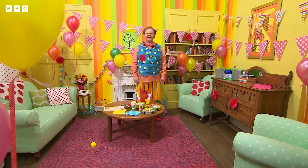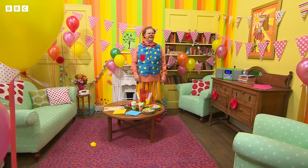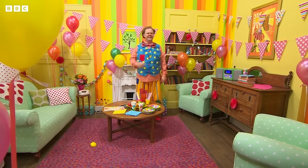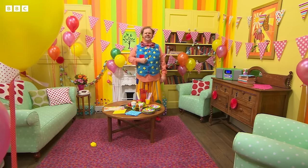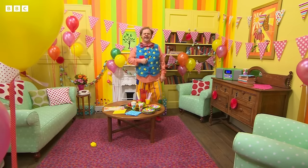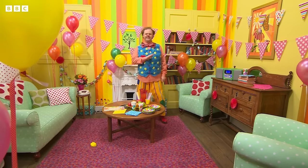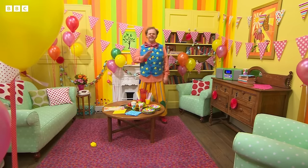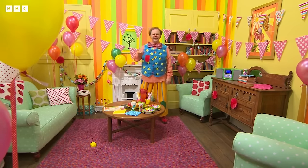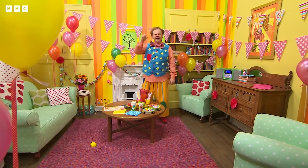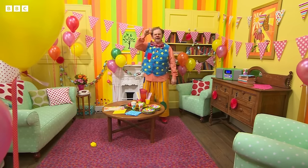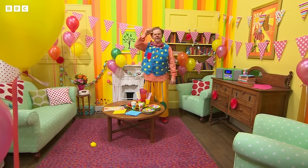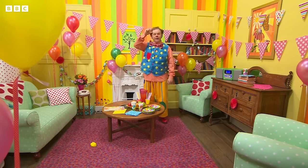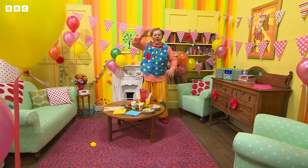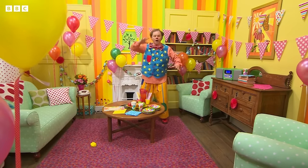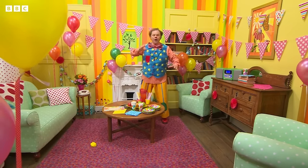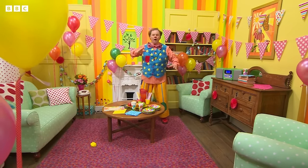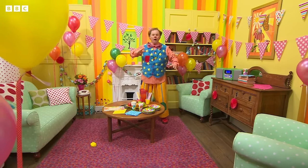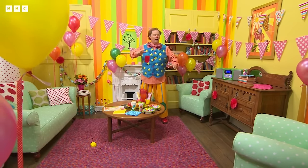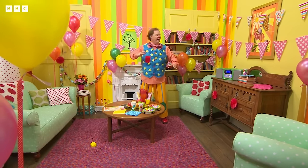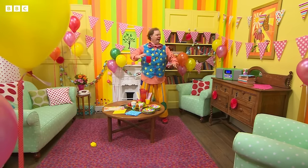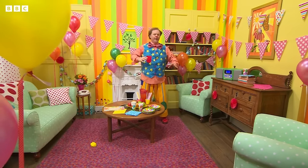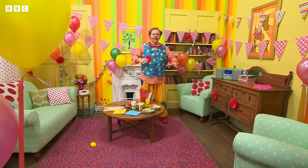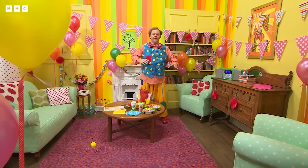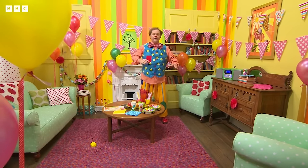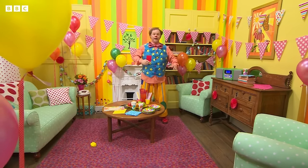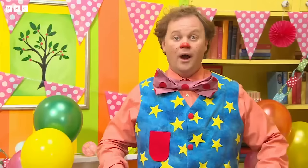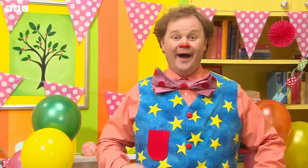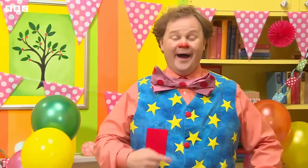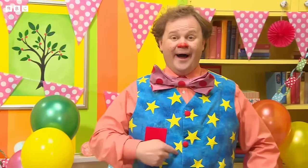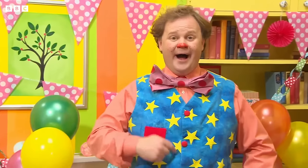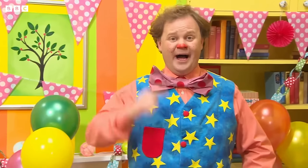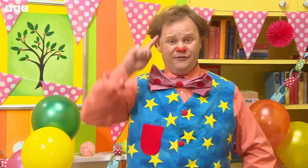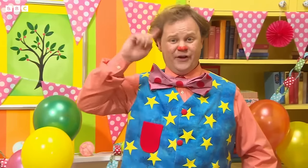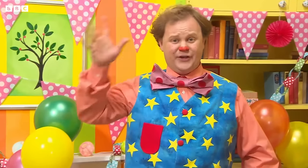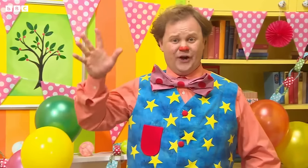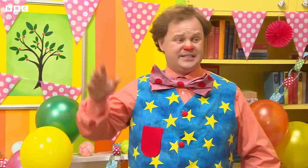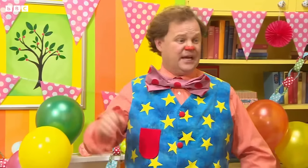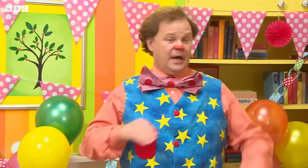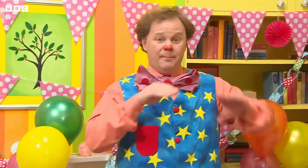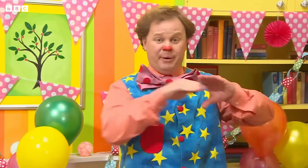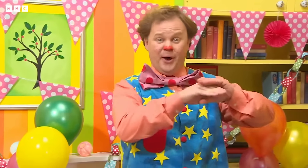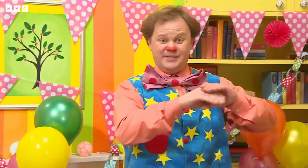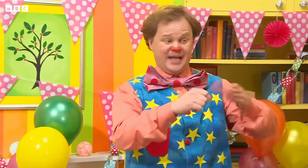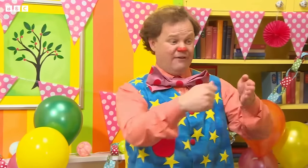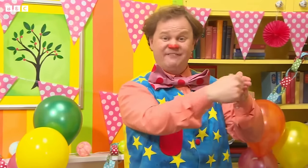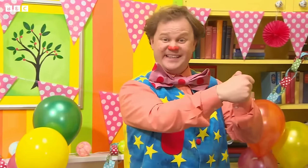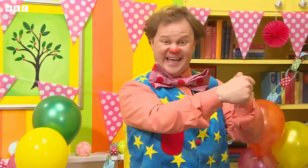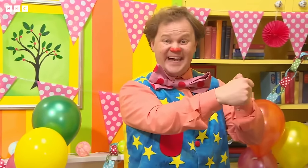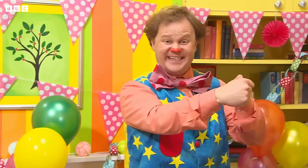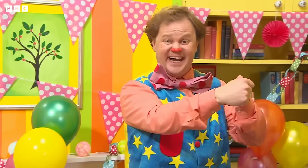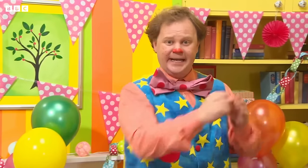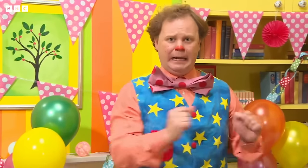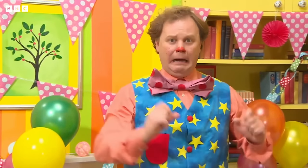I don't know. Hang on. I forgot to post her invitation!